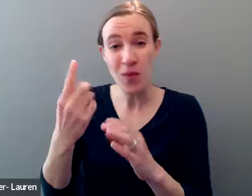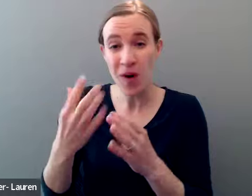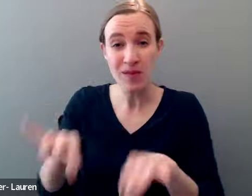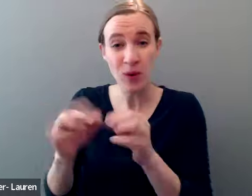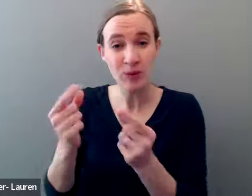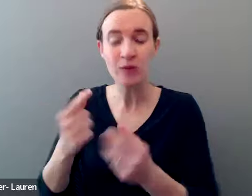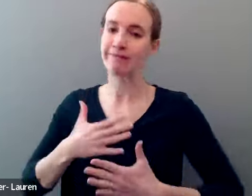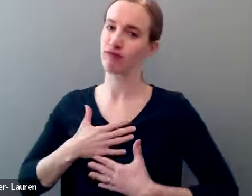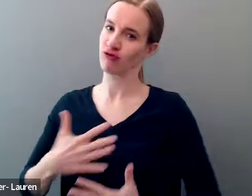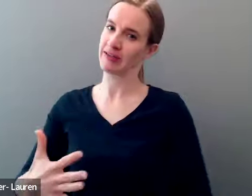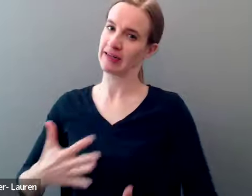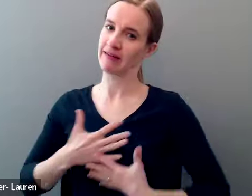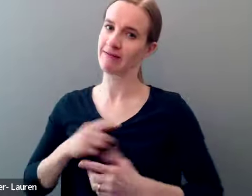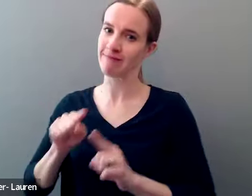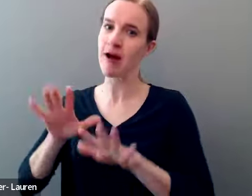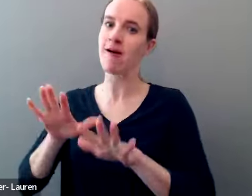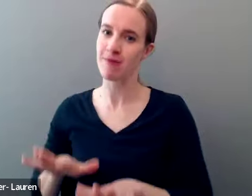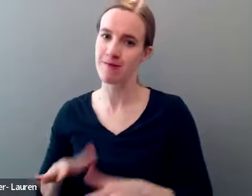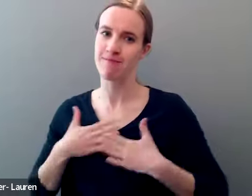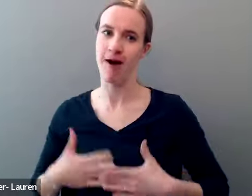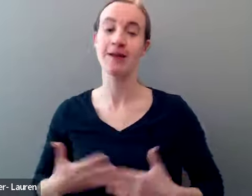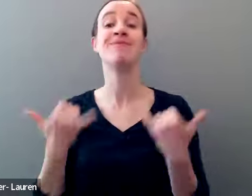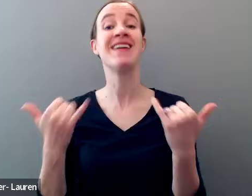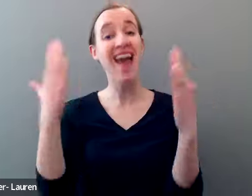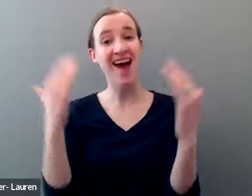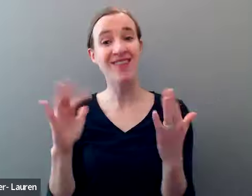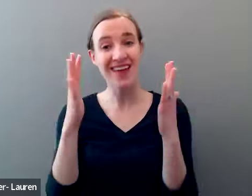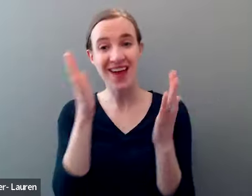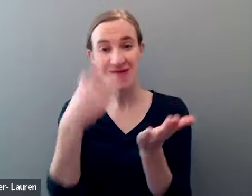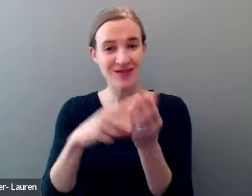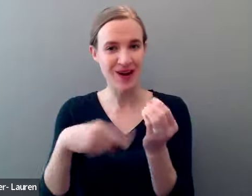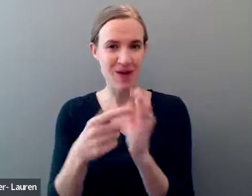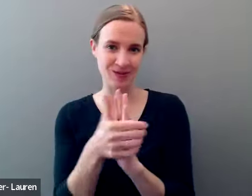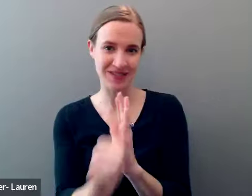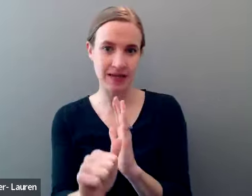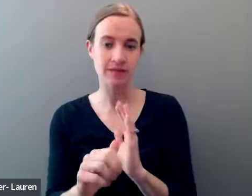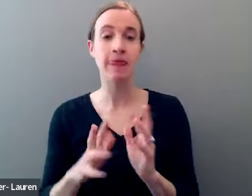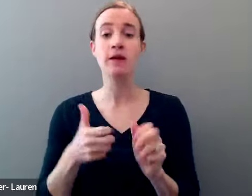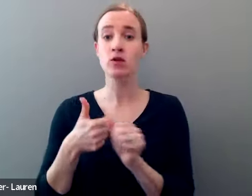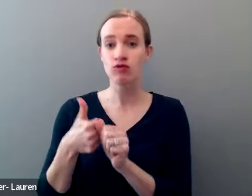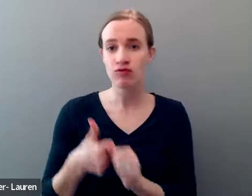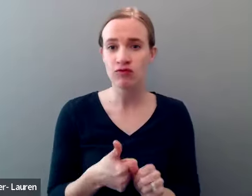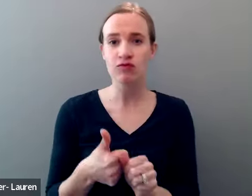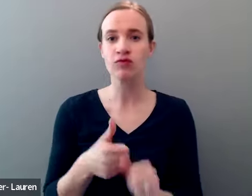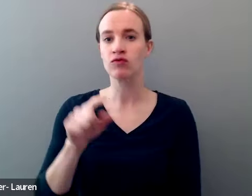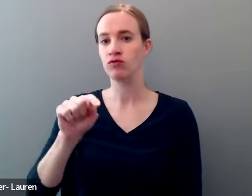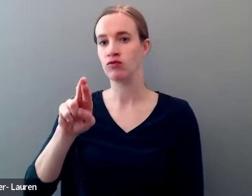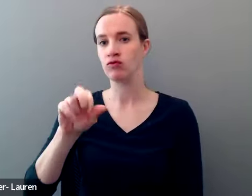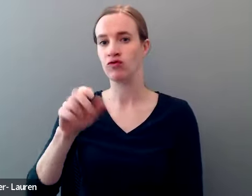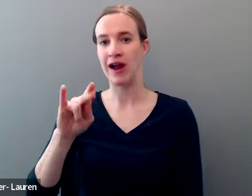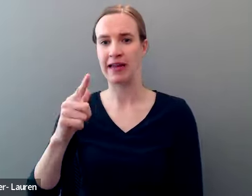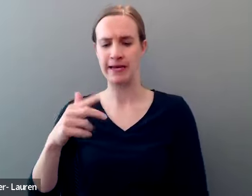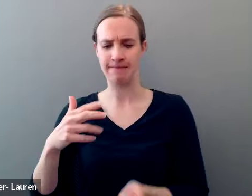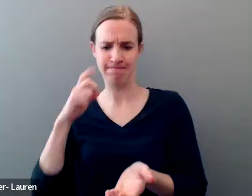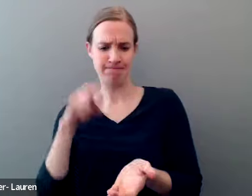right, yay, we're finally to a skill. So tracking, reading our sensations. Tracking is the foundation